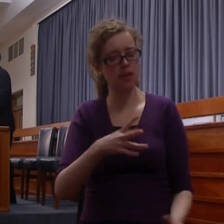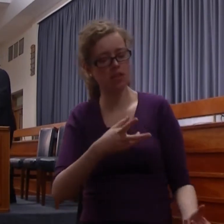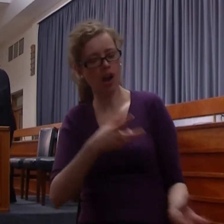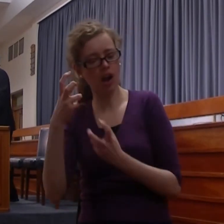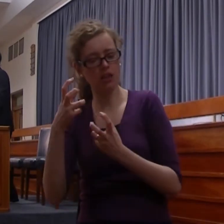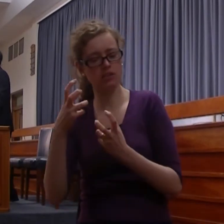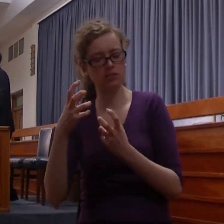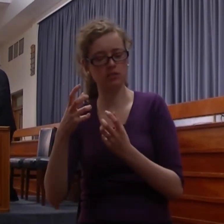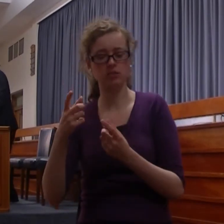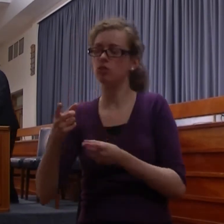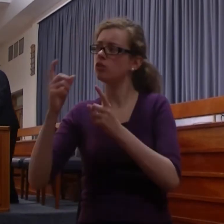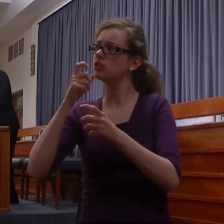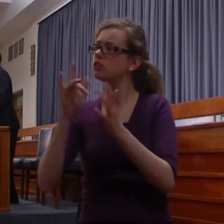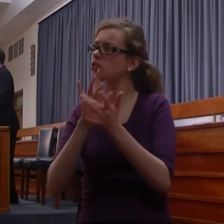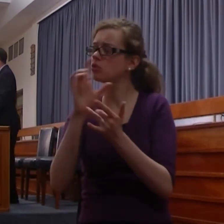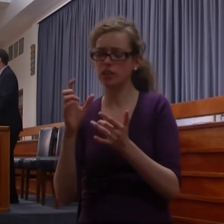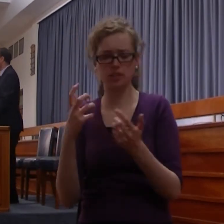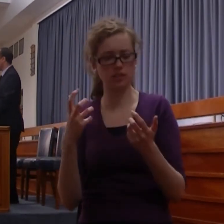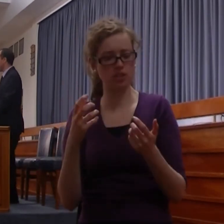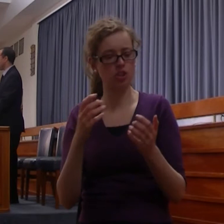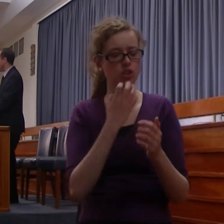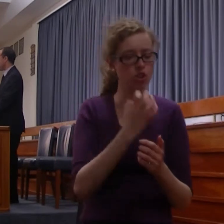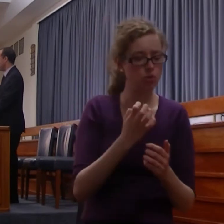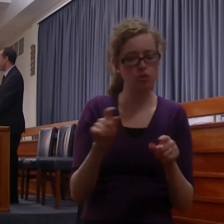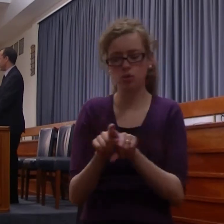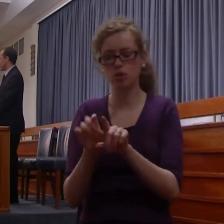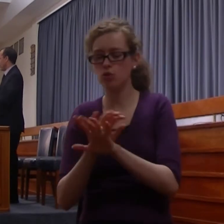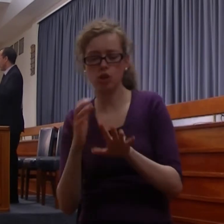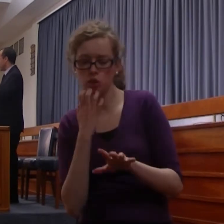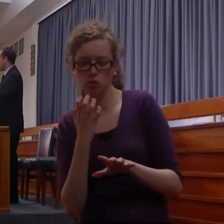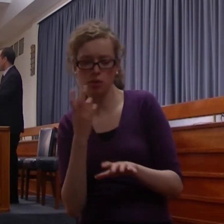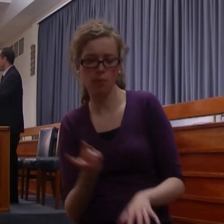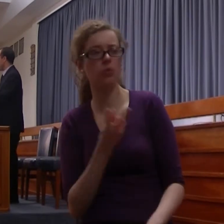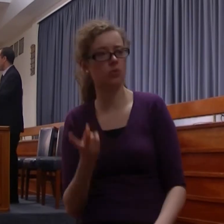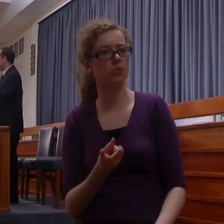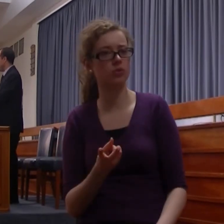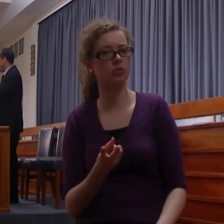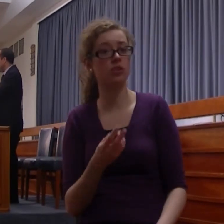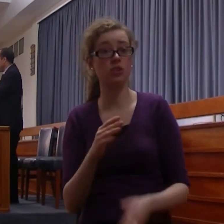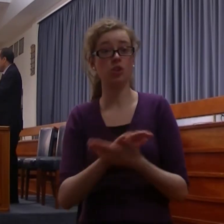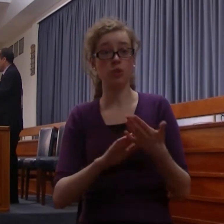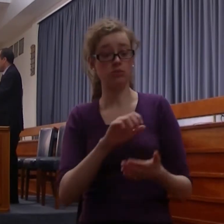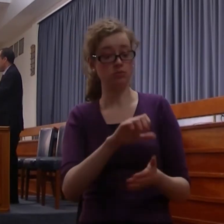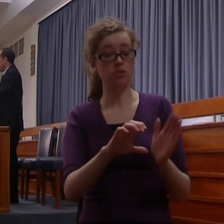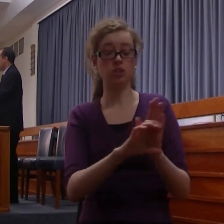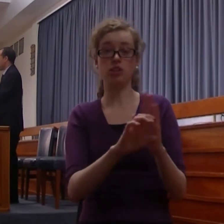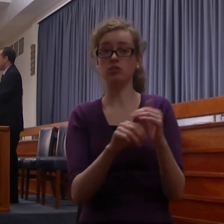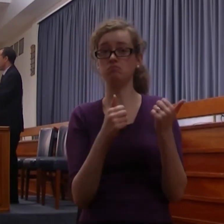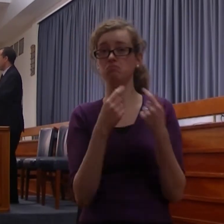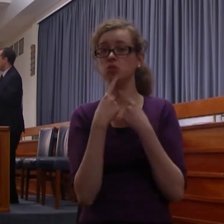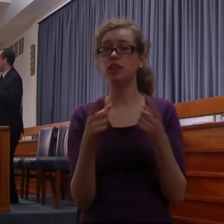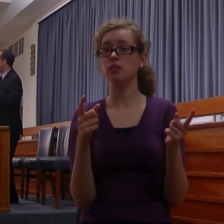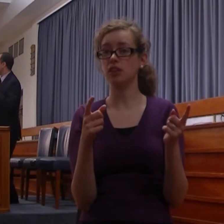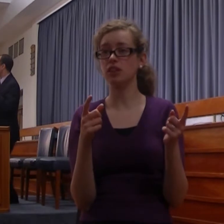which dwell in Asia heard the word of the Lord Jesus, both Jews and Greeks." So